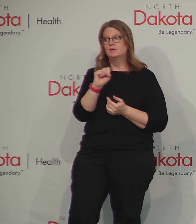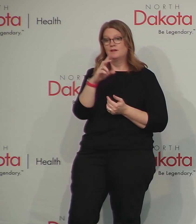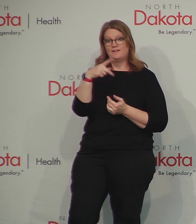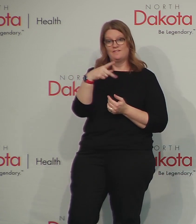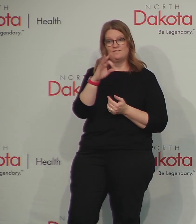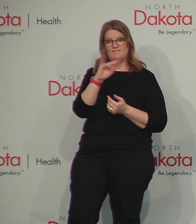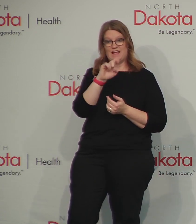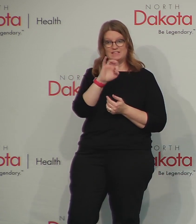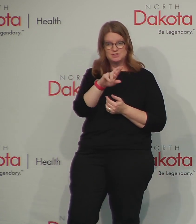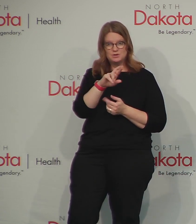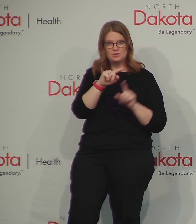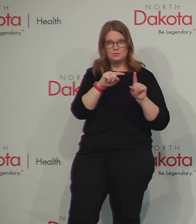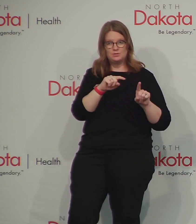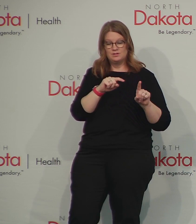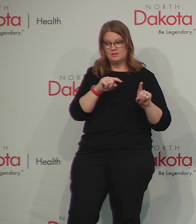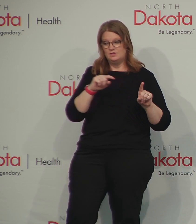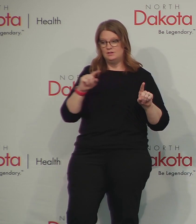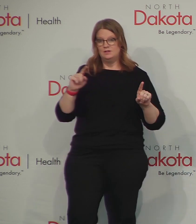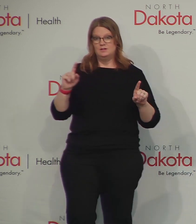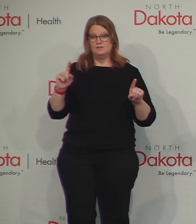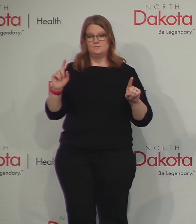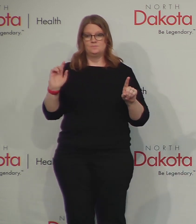Pfizer, and it's exciting that we've got